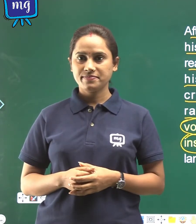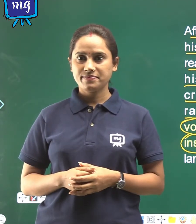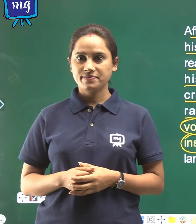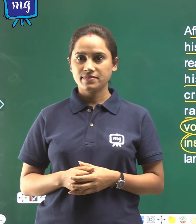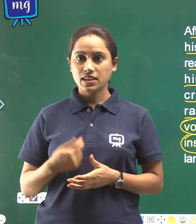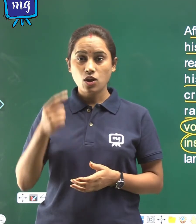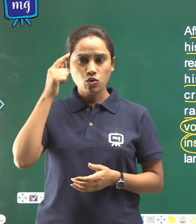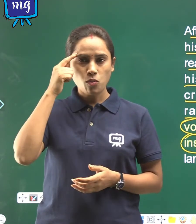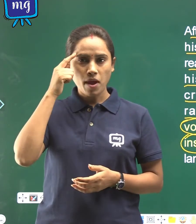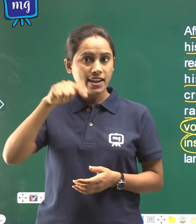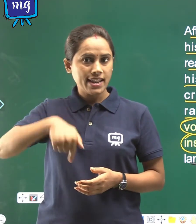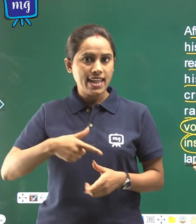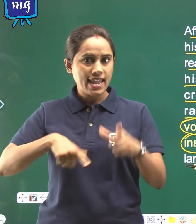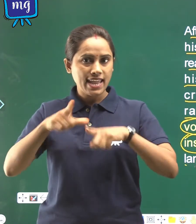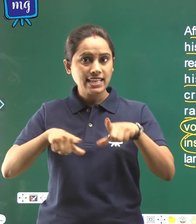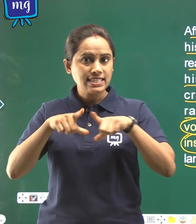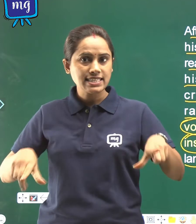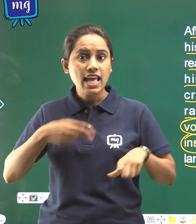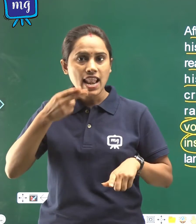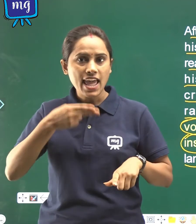to mind his language.